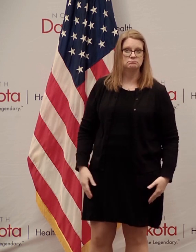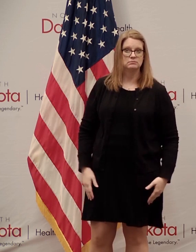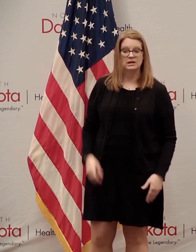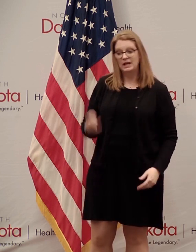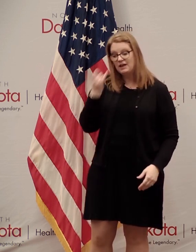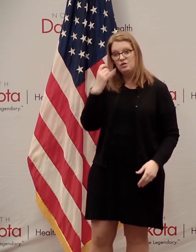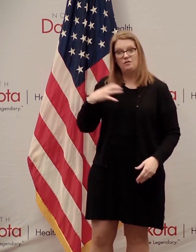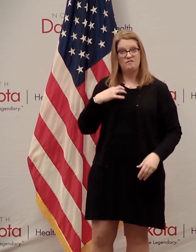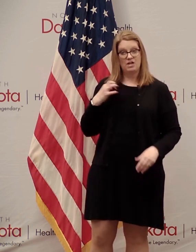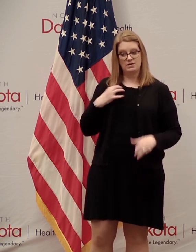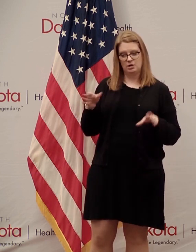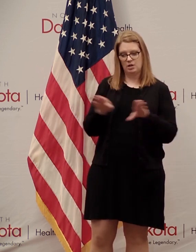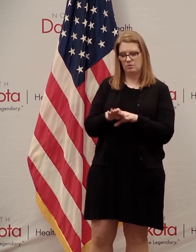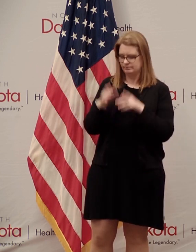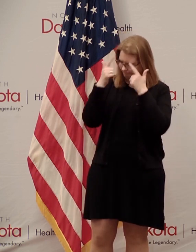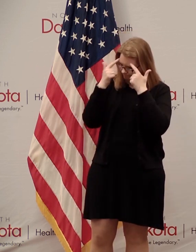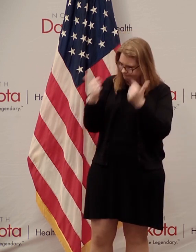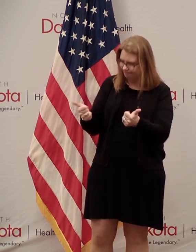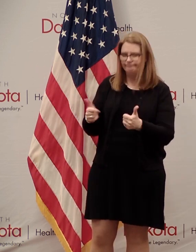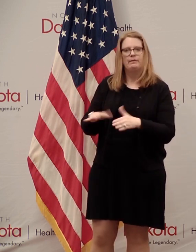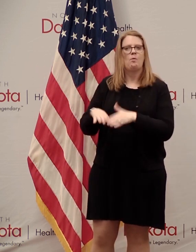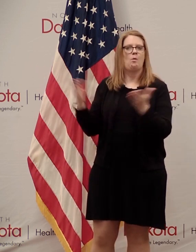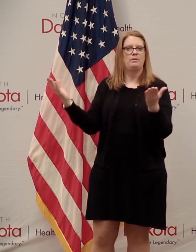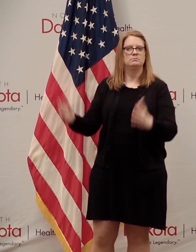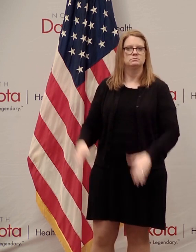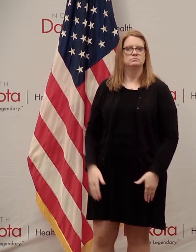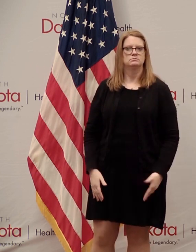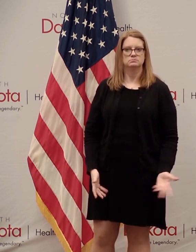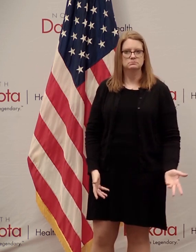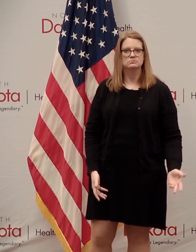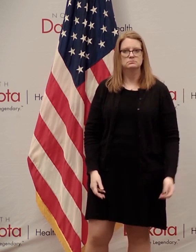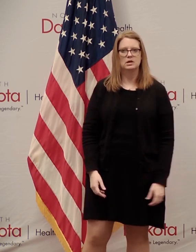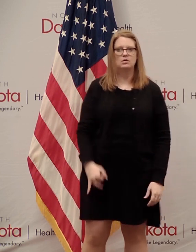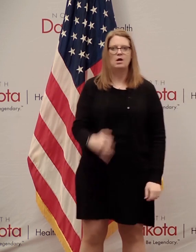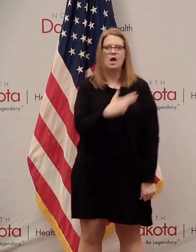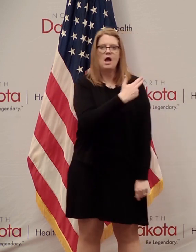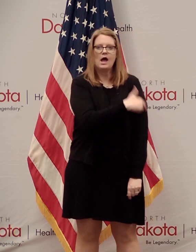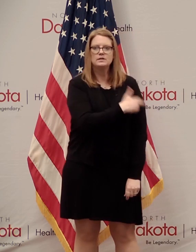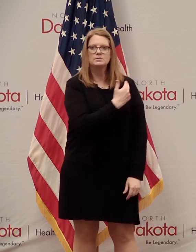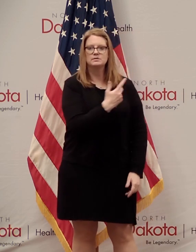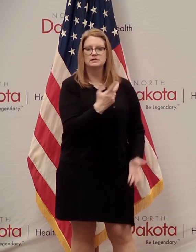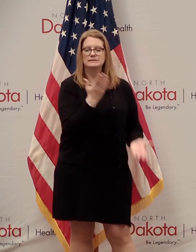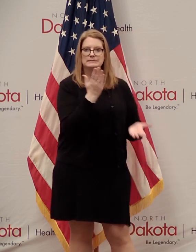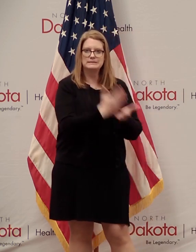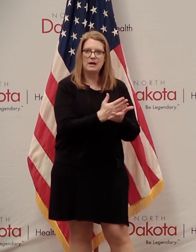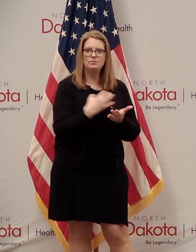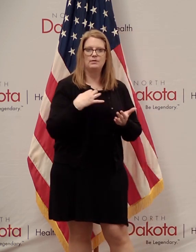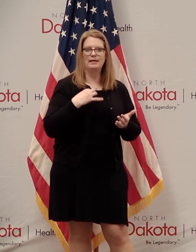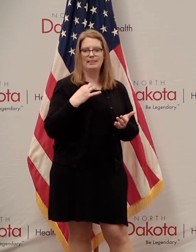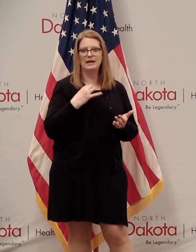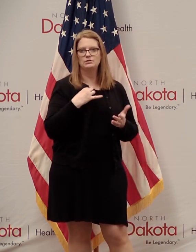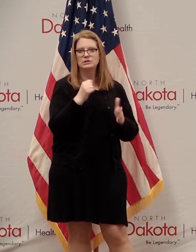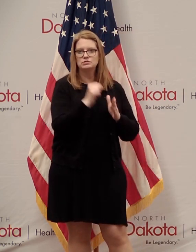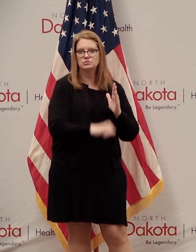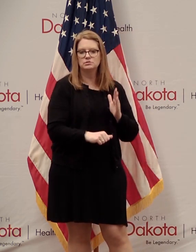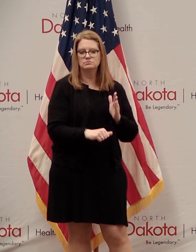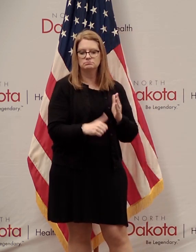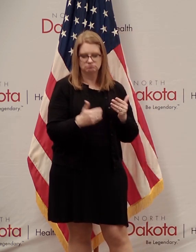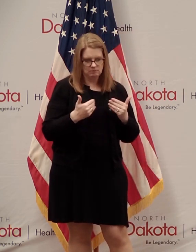closed. Hospitals that stopped doing elective surgery can start doing elective surgeries